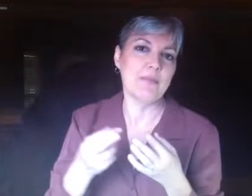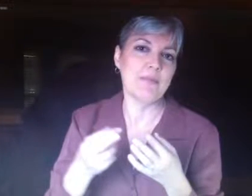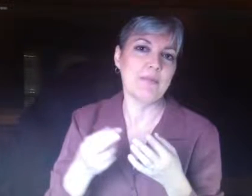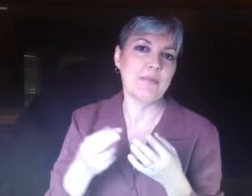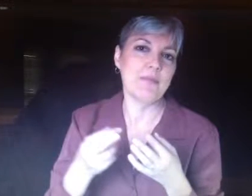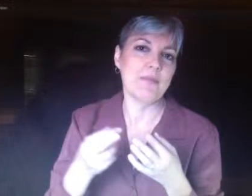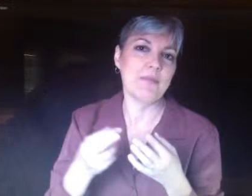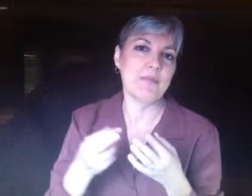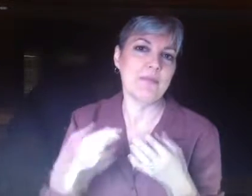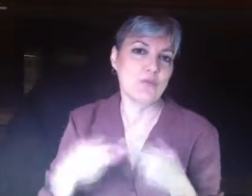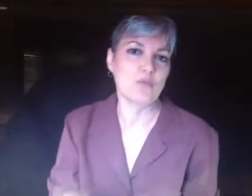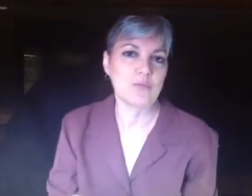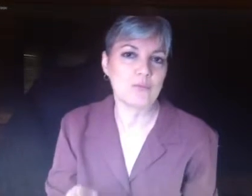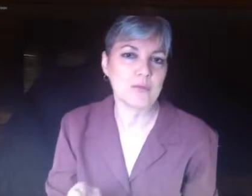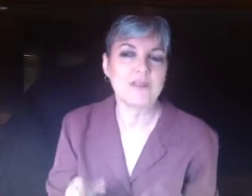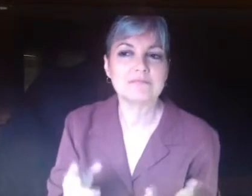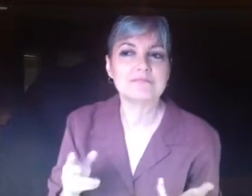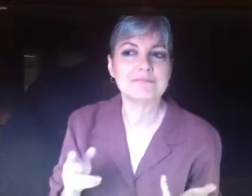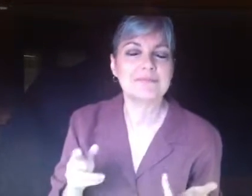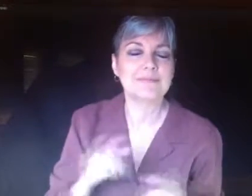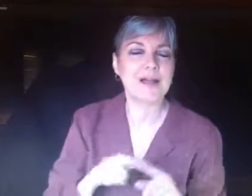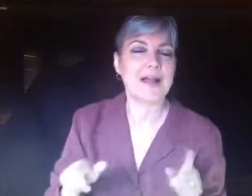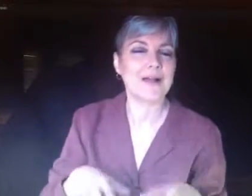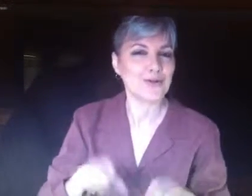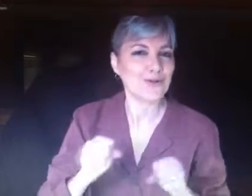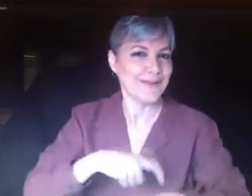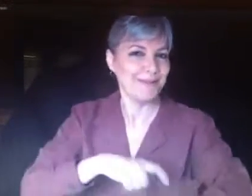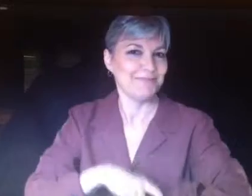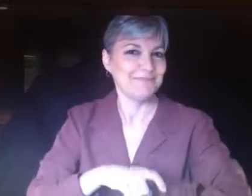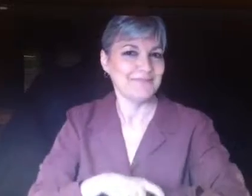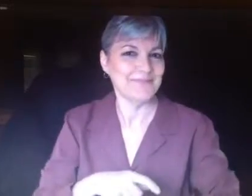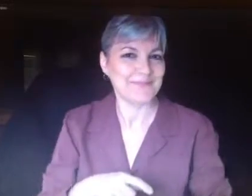Sophia was an adult. And I hung that up in our family room.